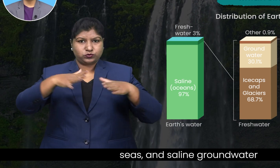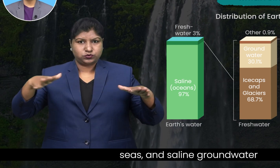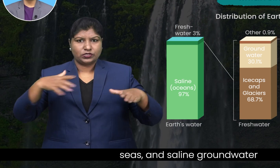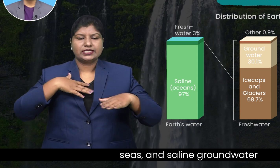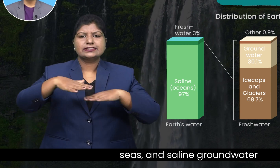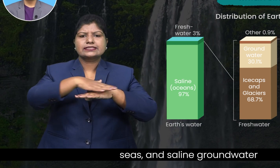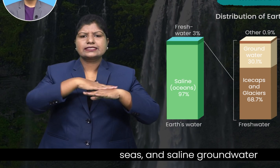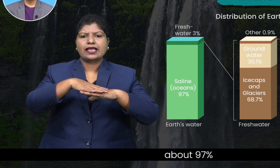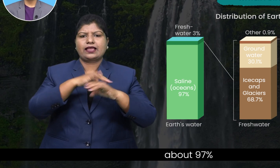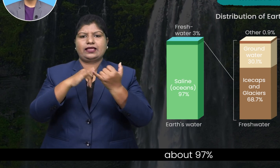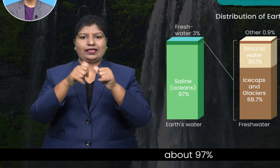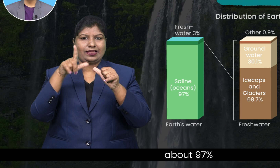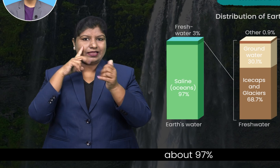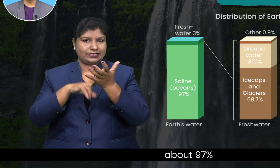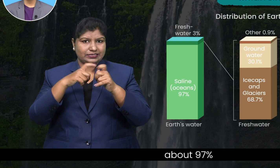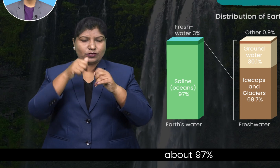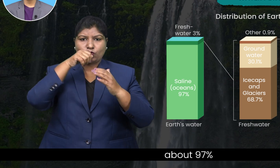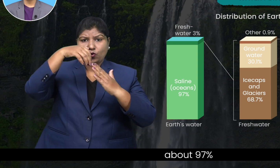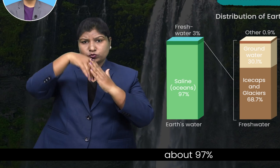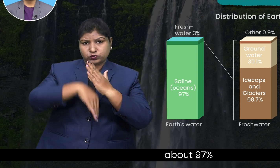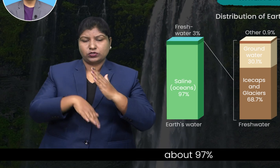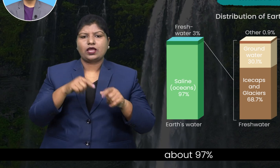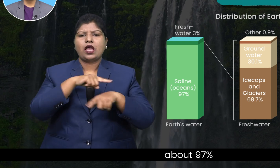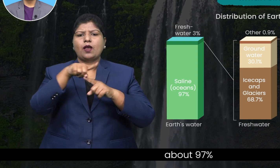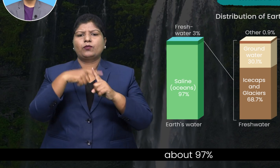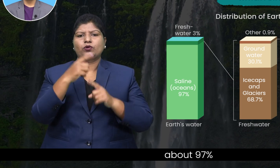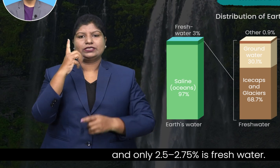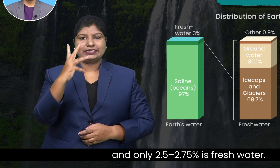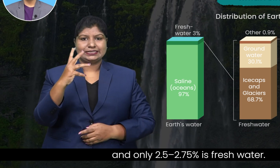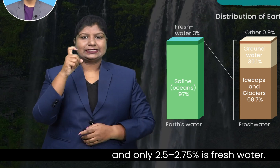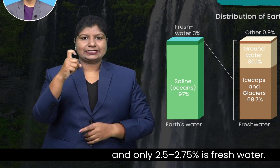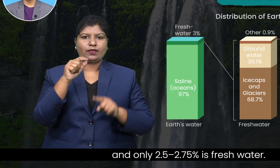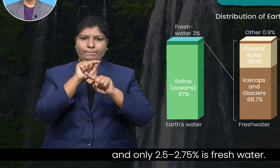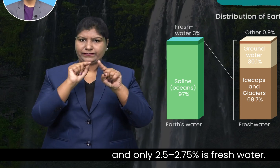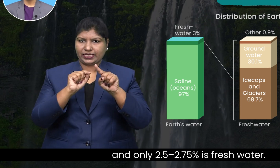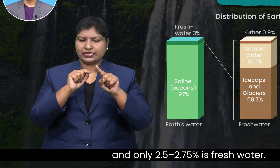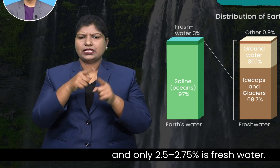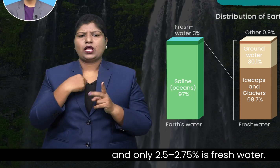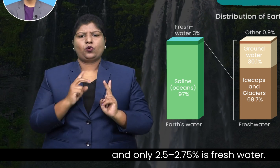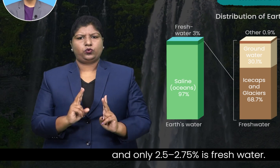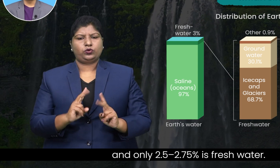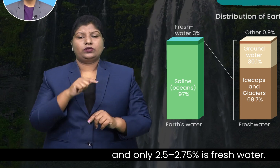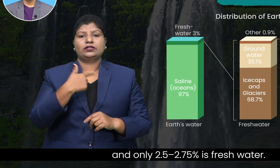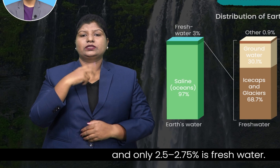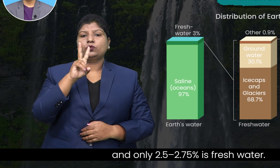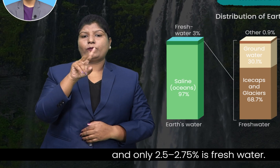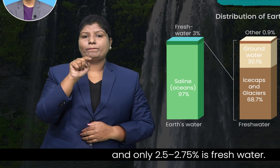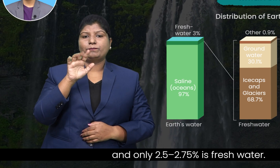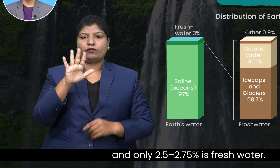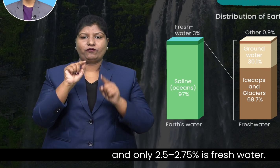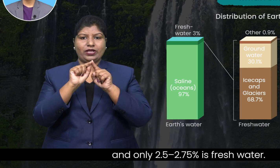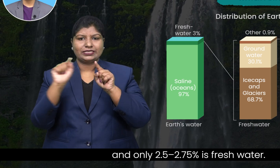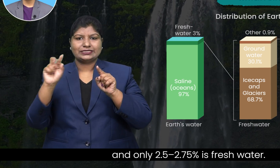saline groundwater about 97%, and only 2.5 to